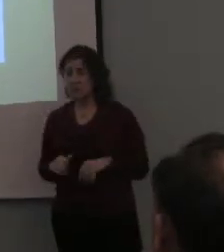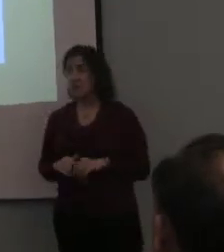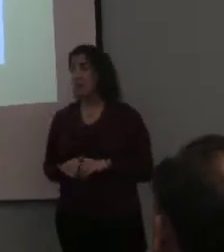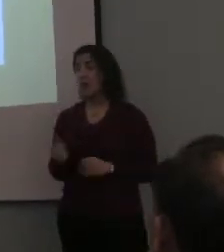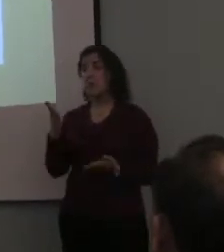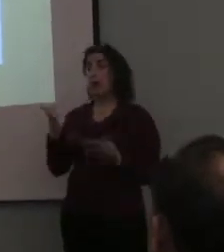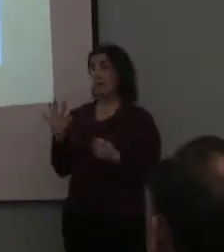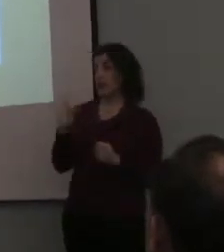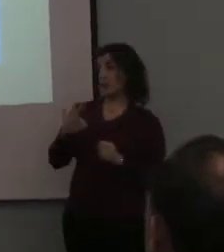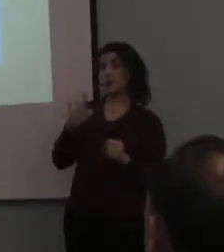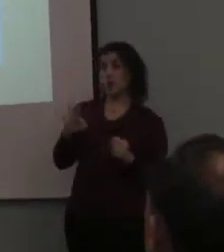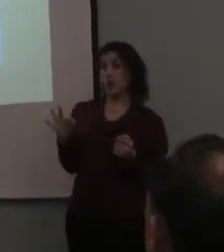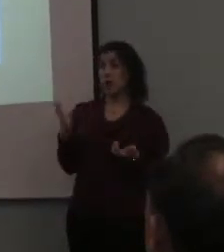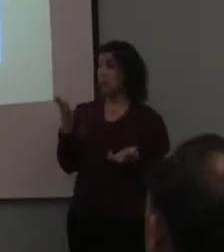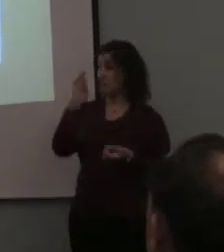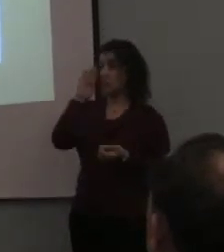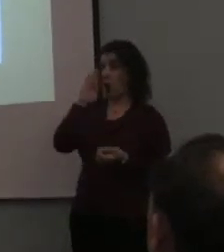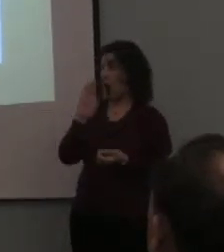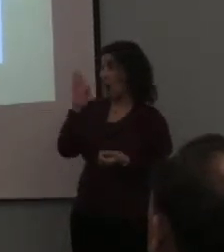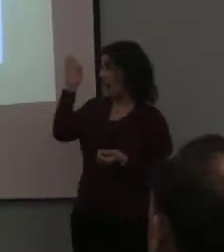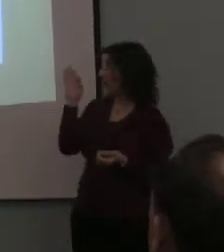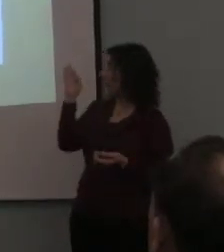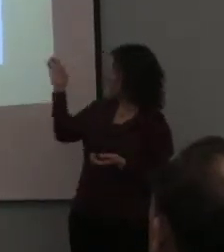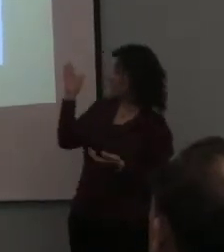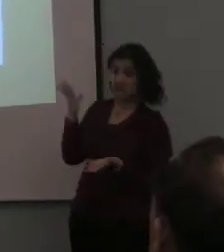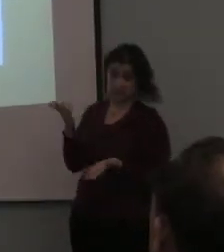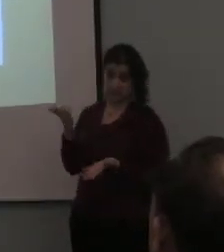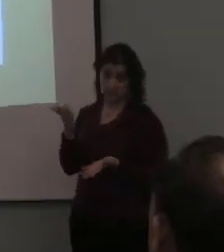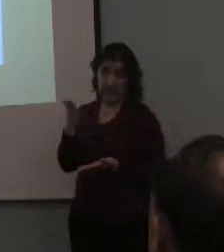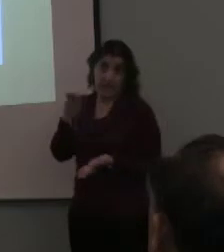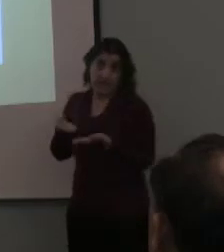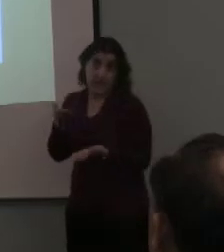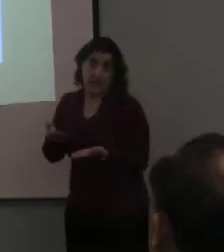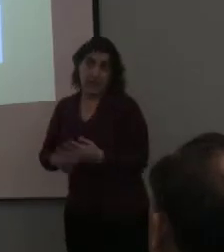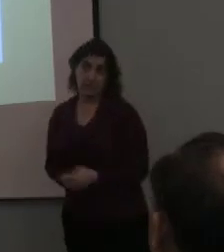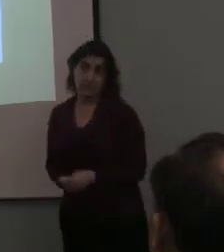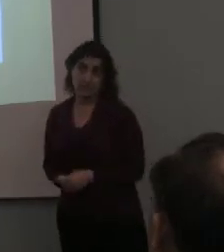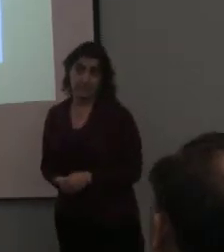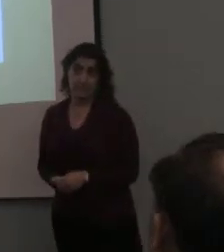Might be useful to know this sometime, maybe.